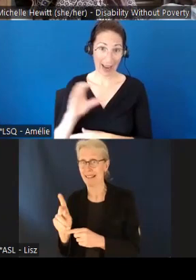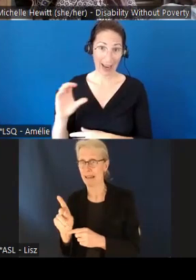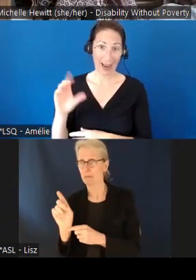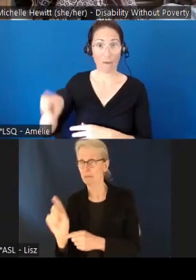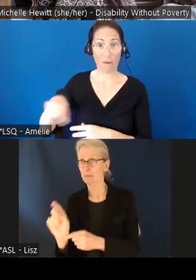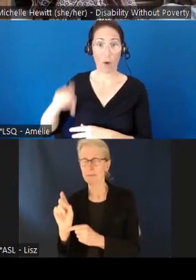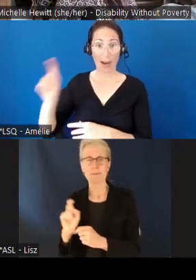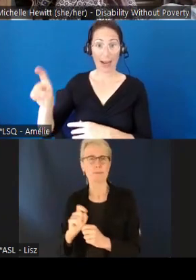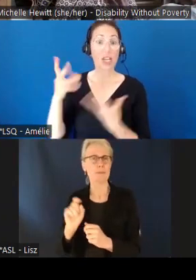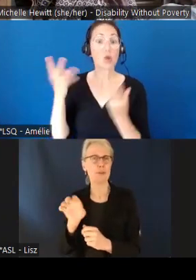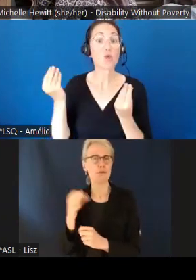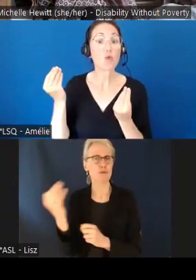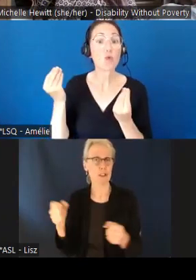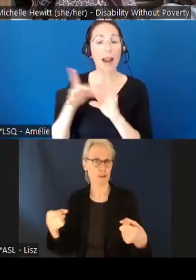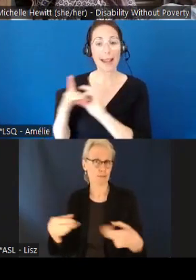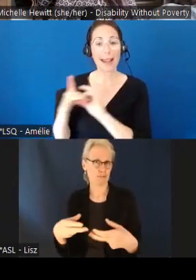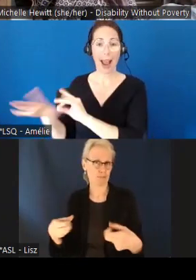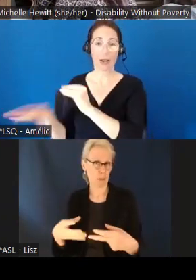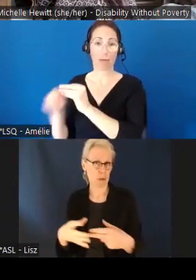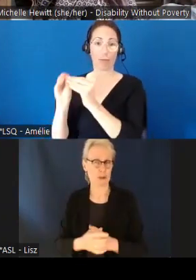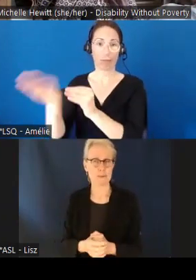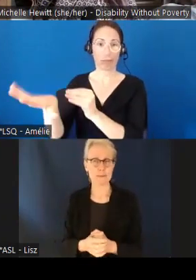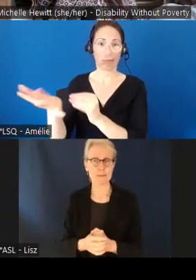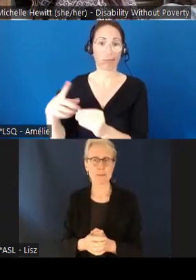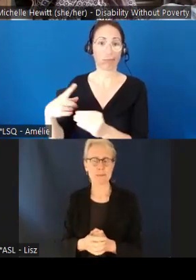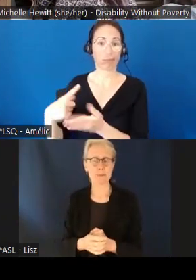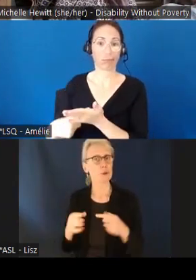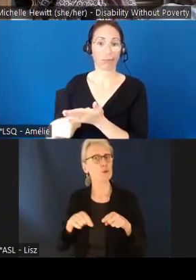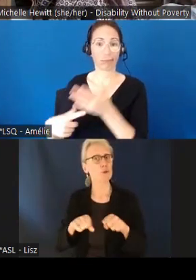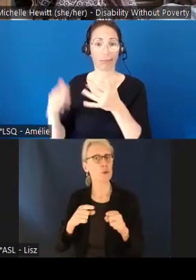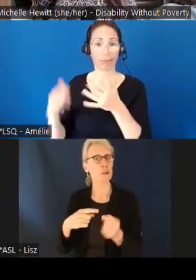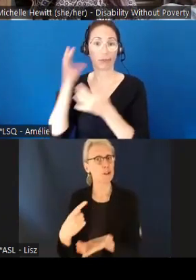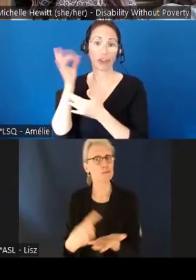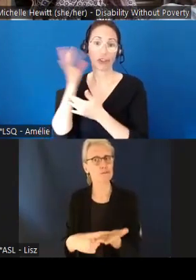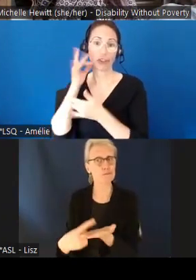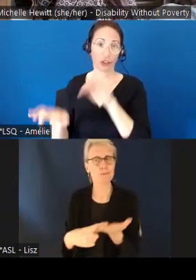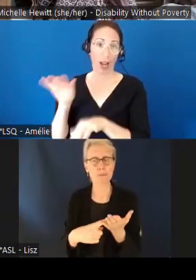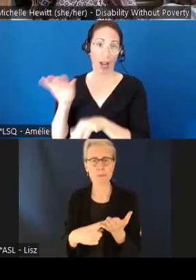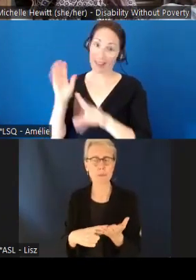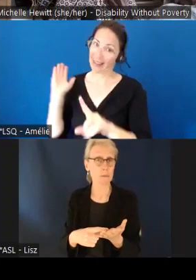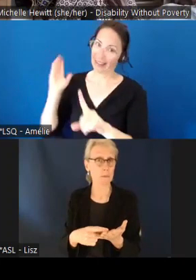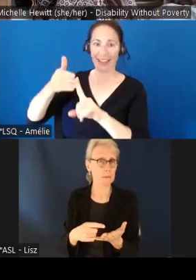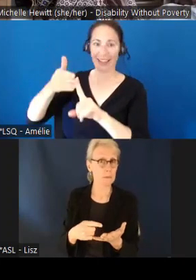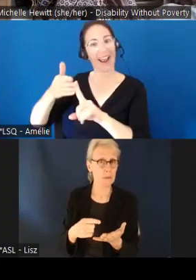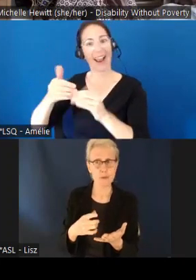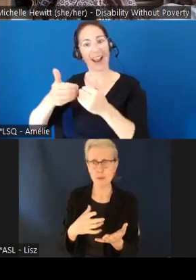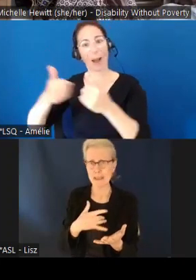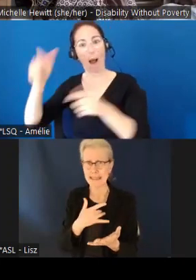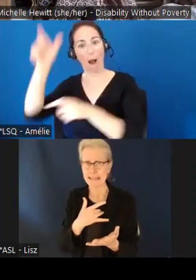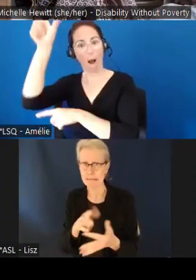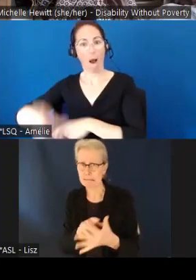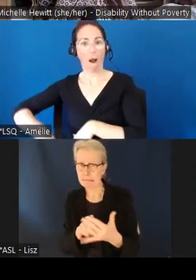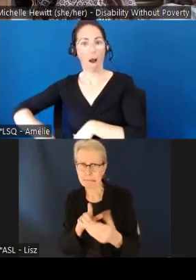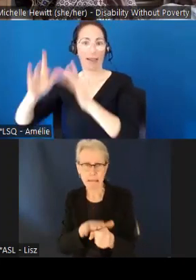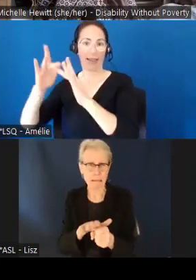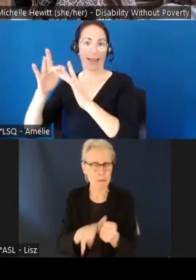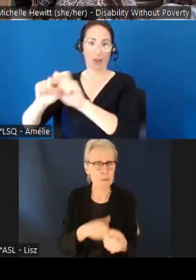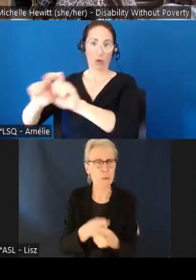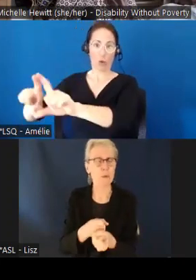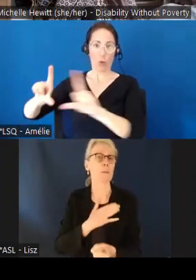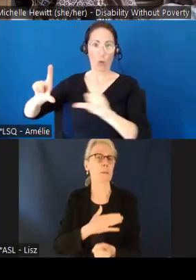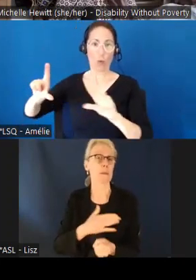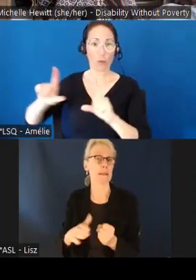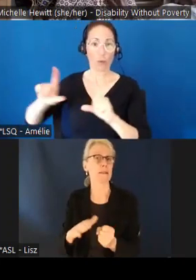these online. If we can support you through the presentation, please send us a message in the chat box and someone